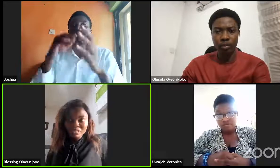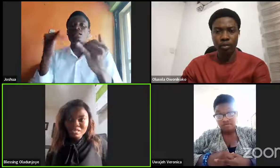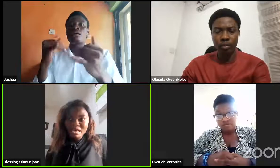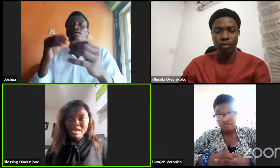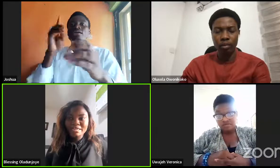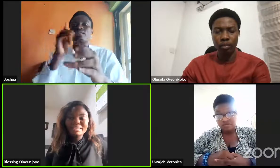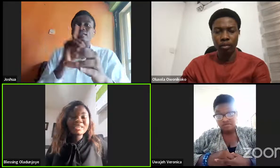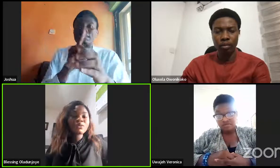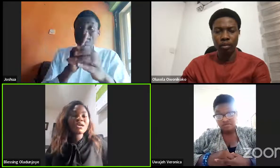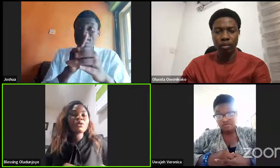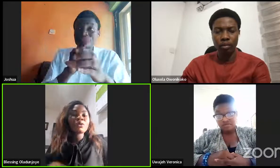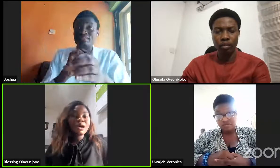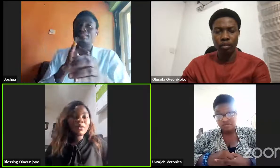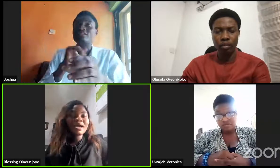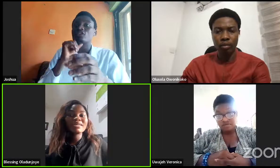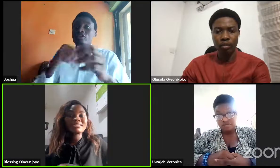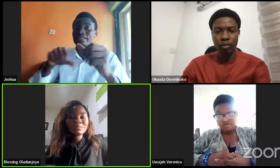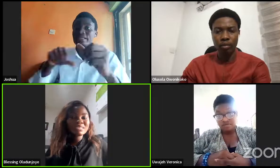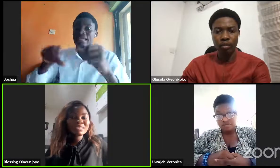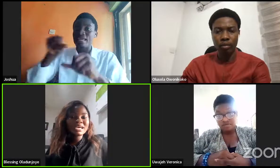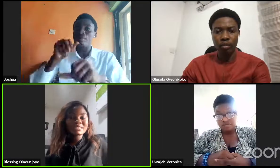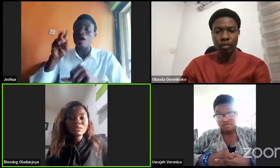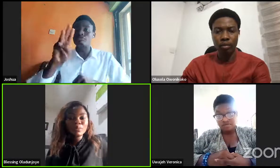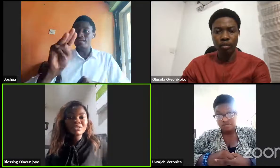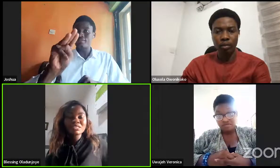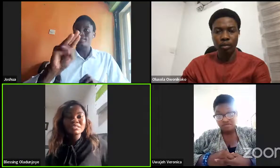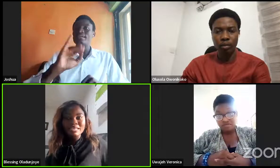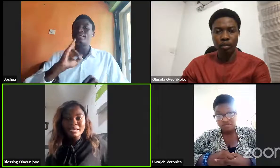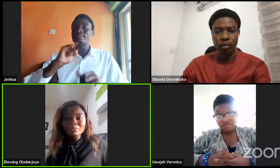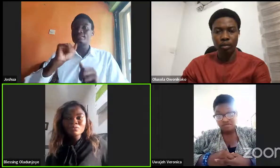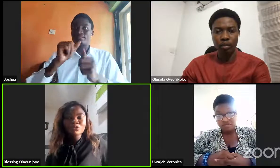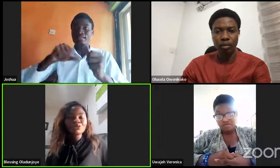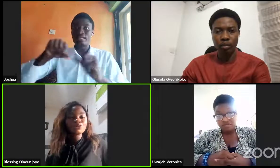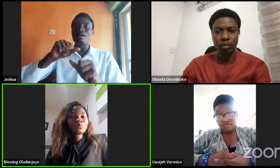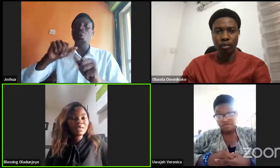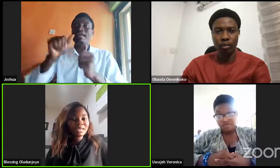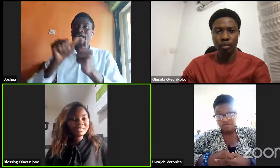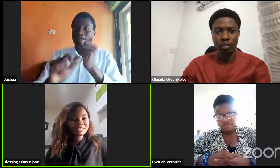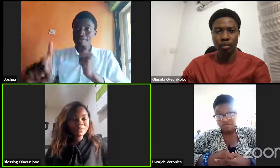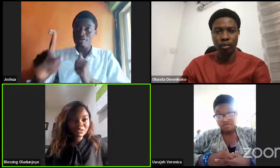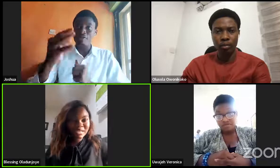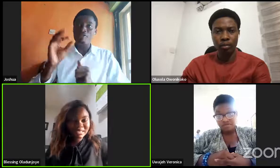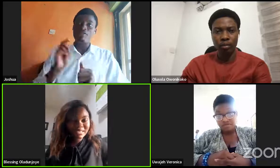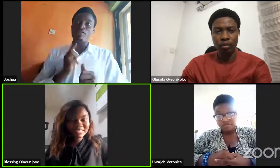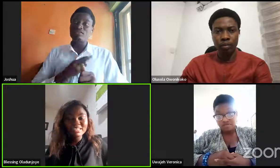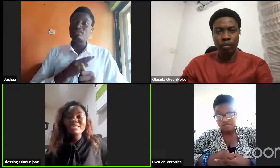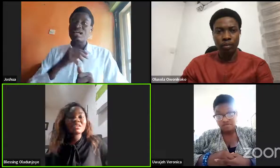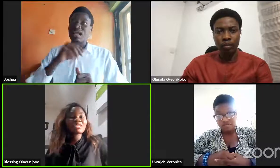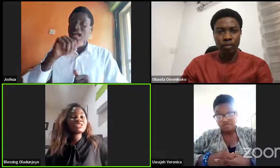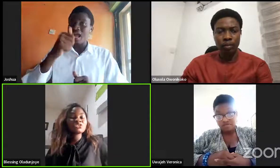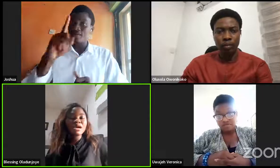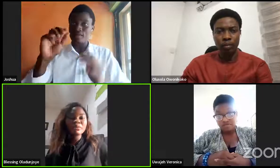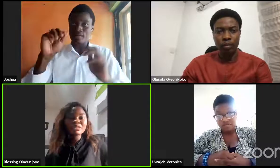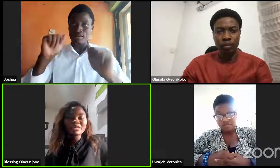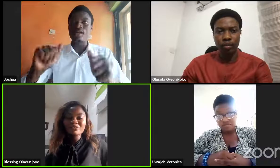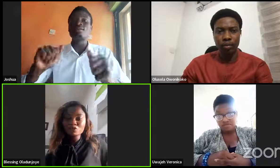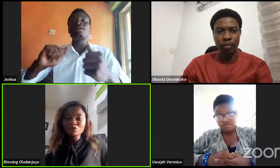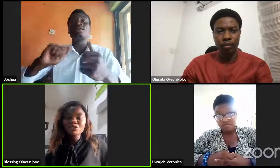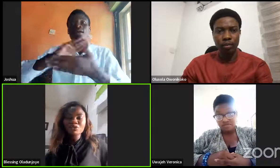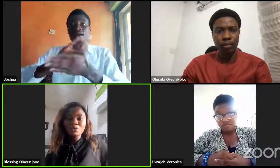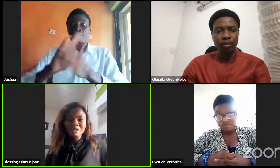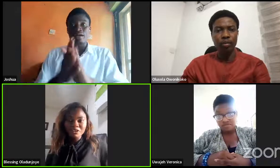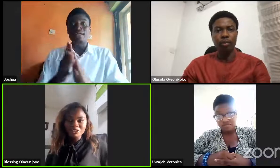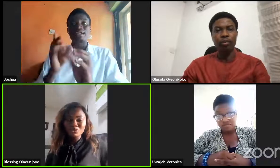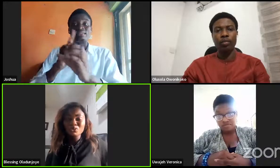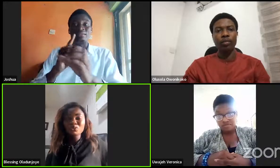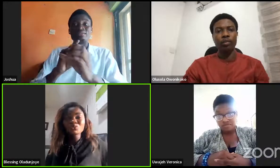us. And anyone can acquire disability at any point in time. So if you don't plan at this particular stage, if anything should happen later in the future,